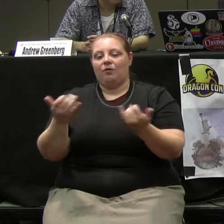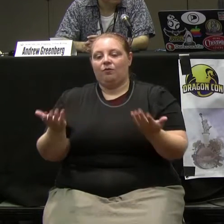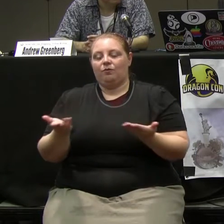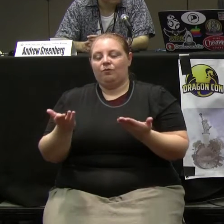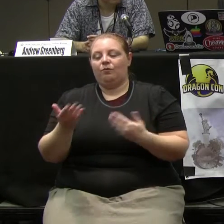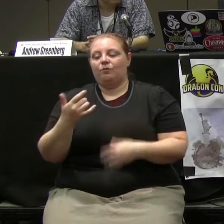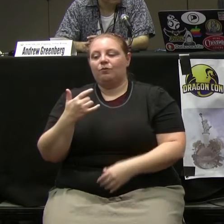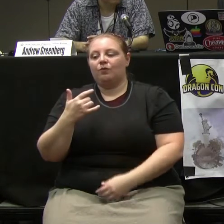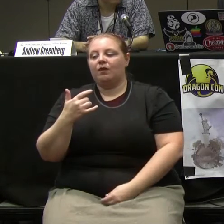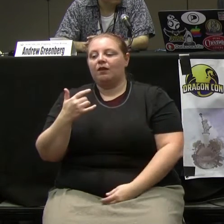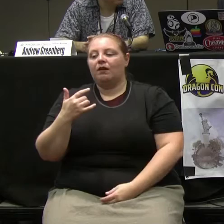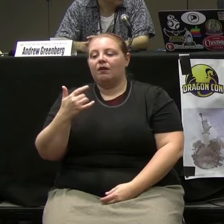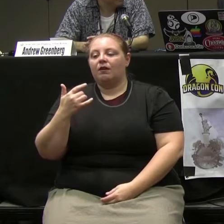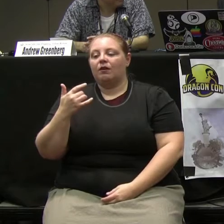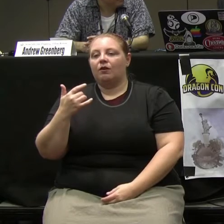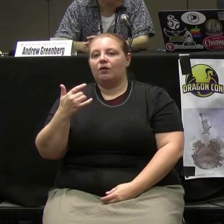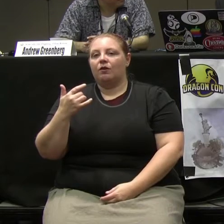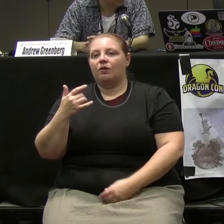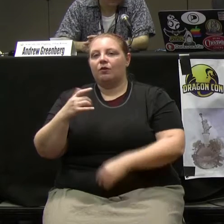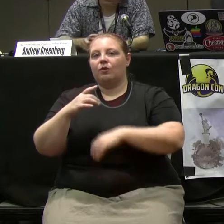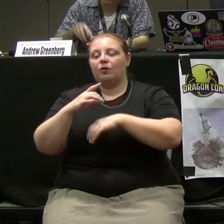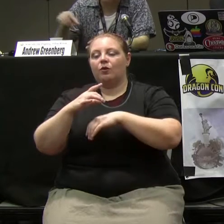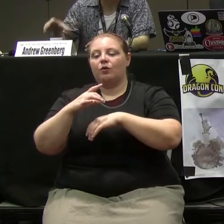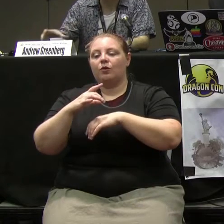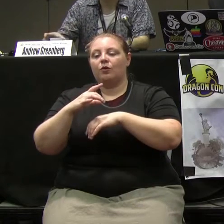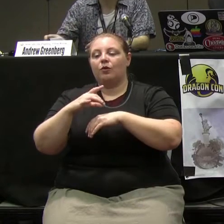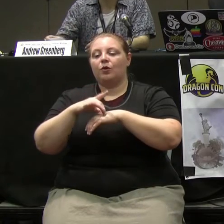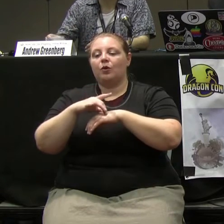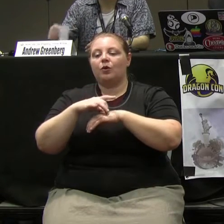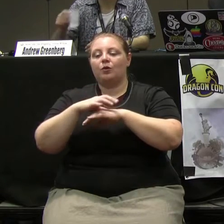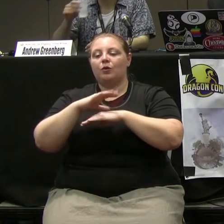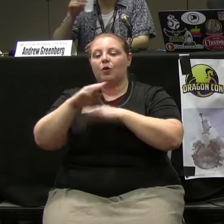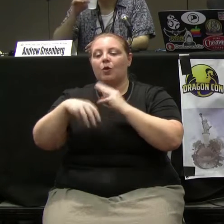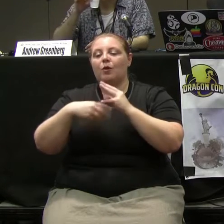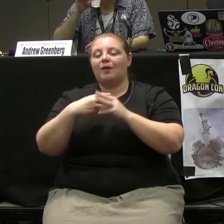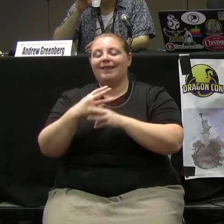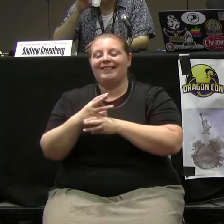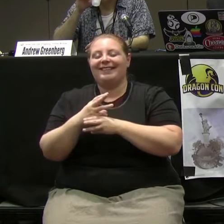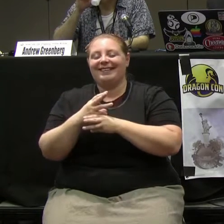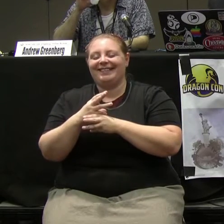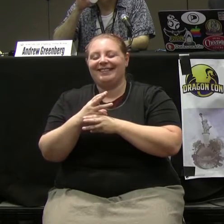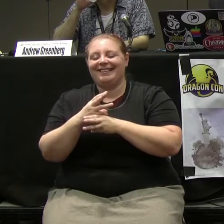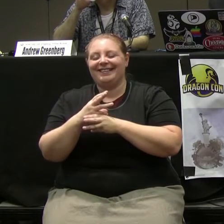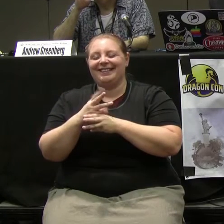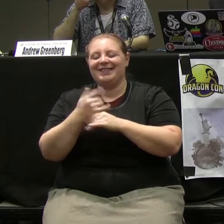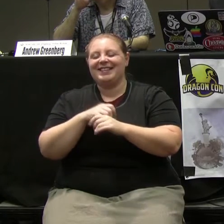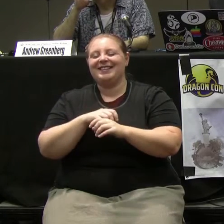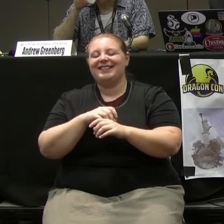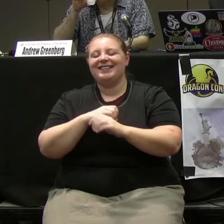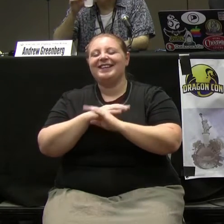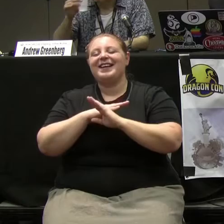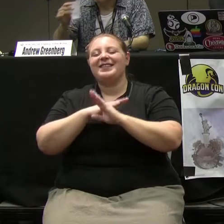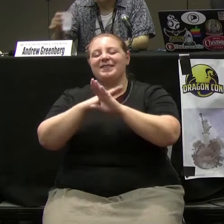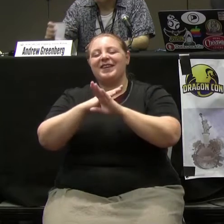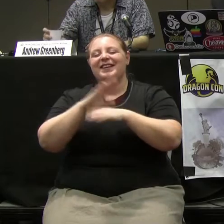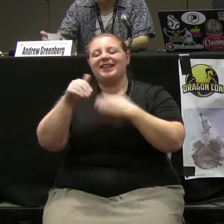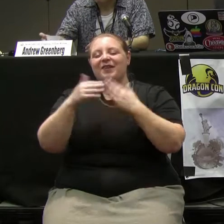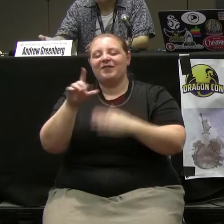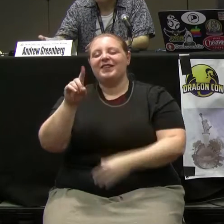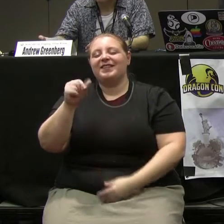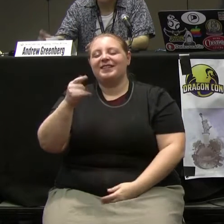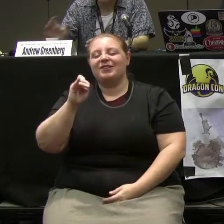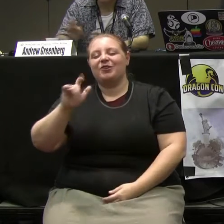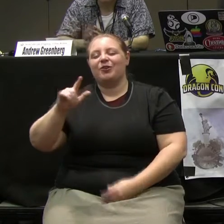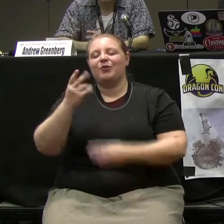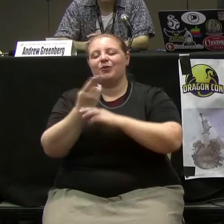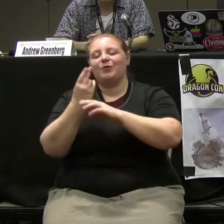a global civil society organization that focuses on extending and defending the digital rights of users at risk around the